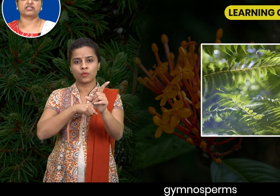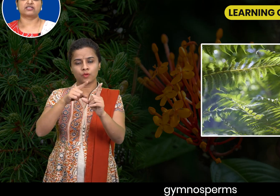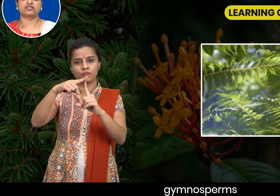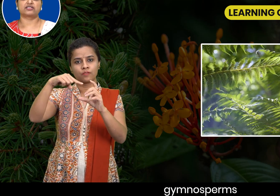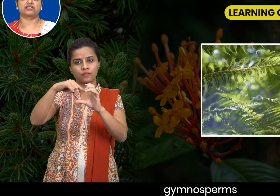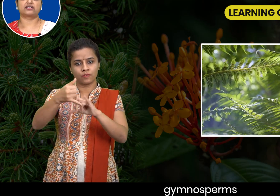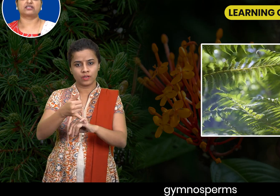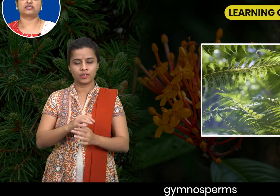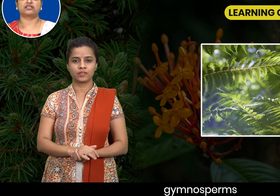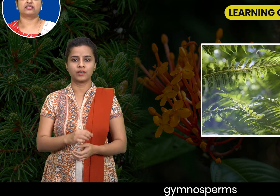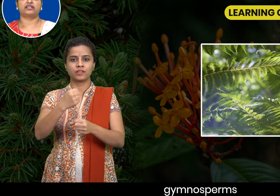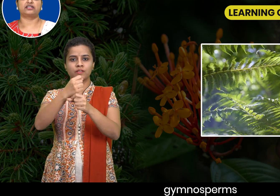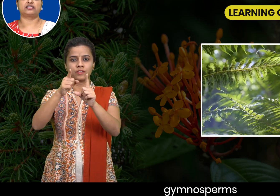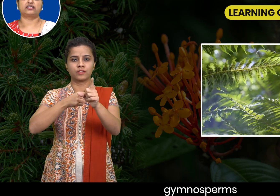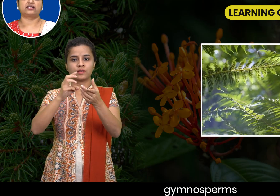gymnosperms,